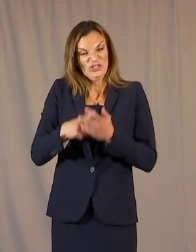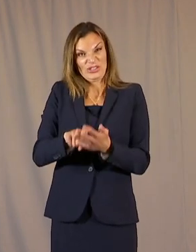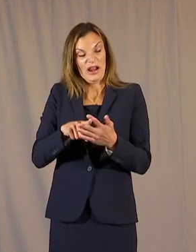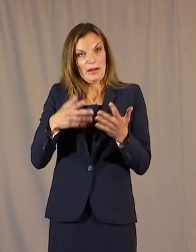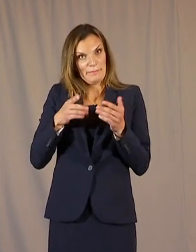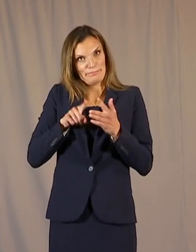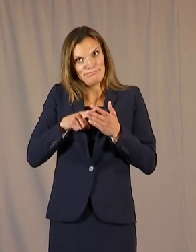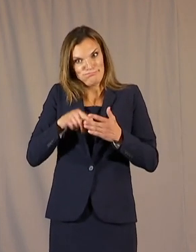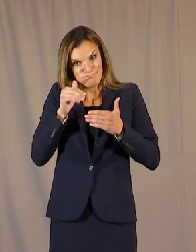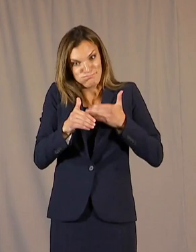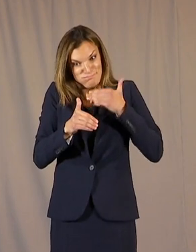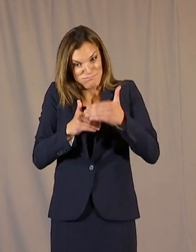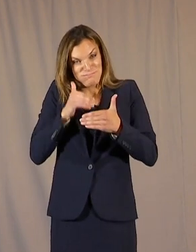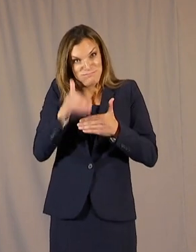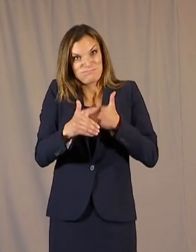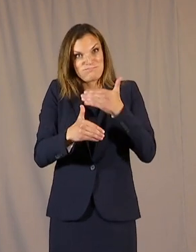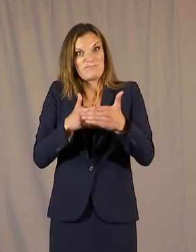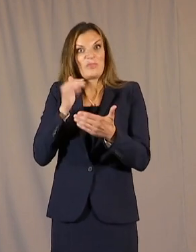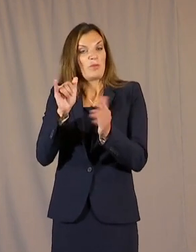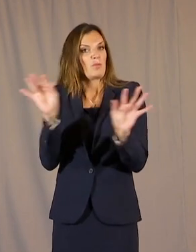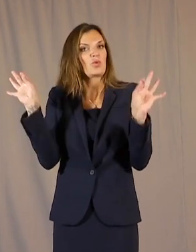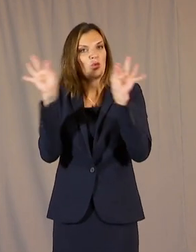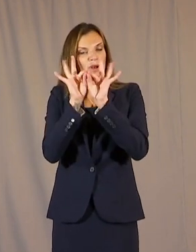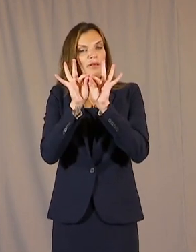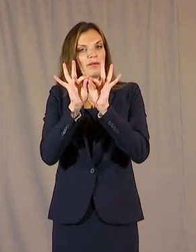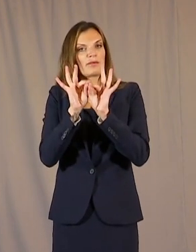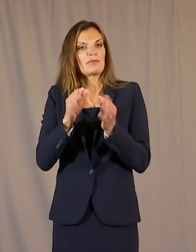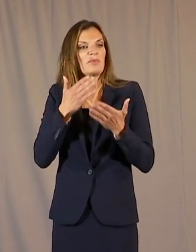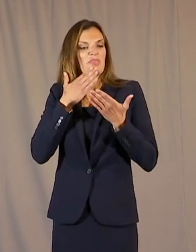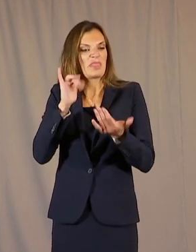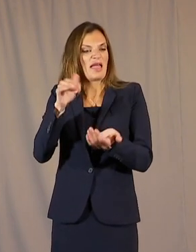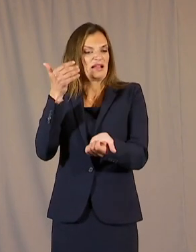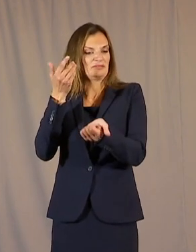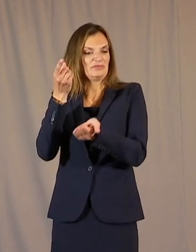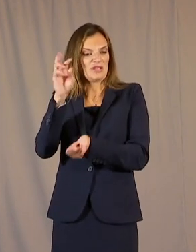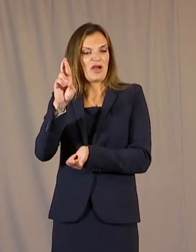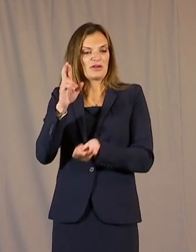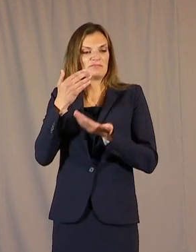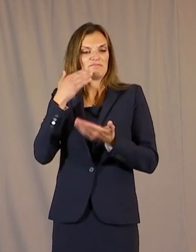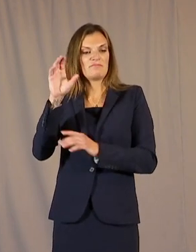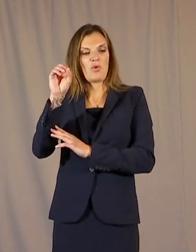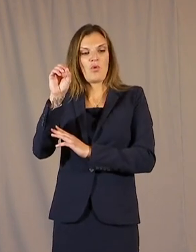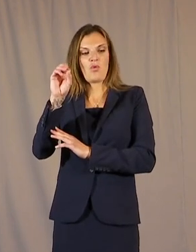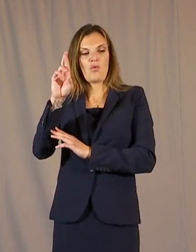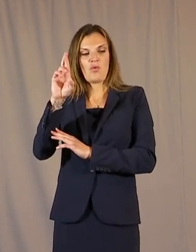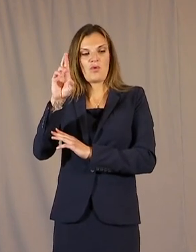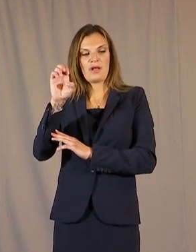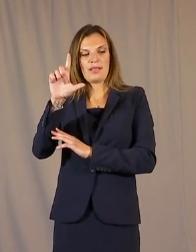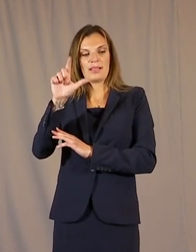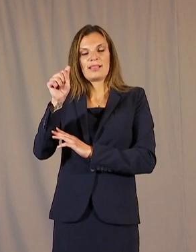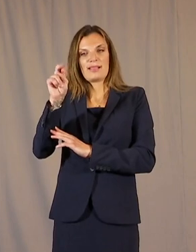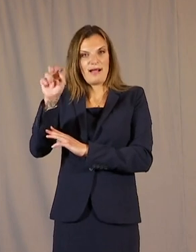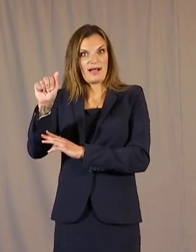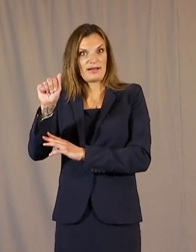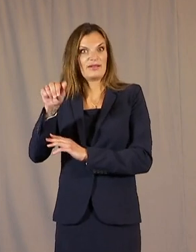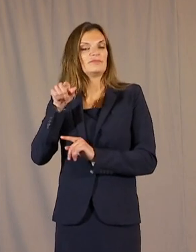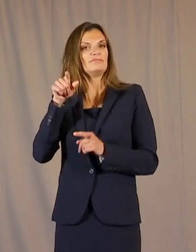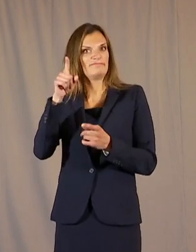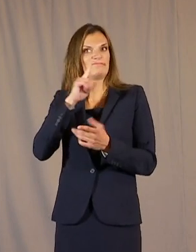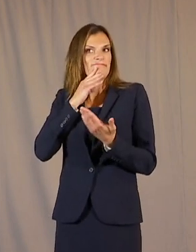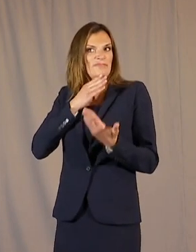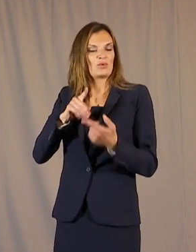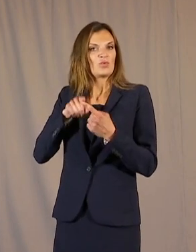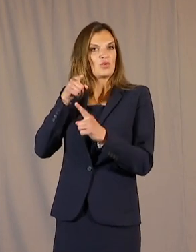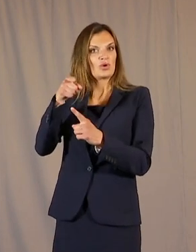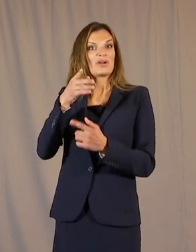things. Dr. Orellana was critical in that process because looking at the numbers every week helped us build